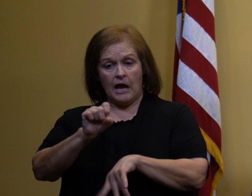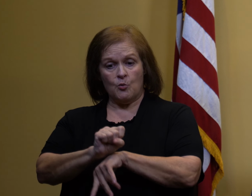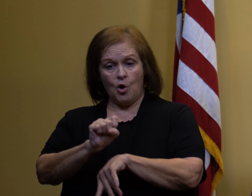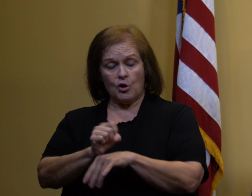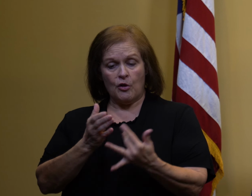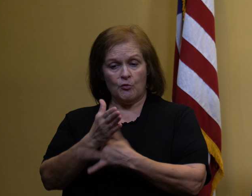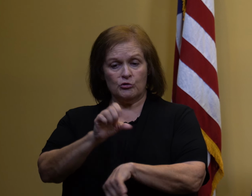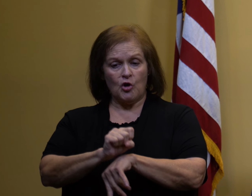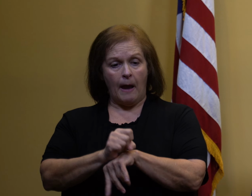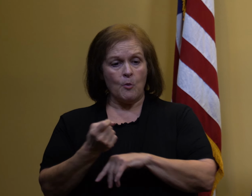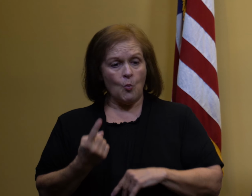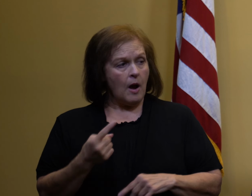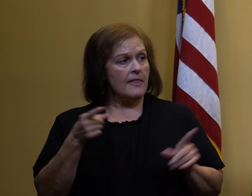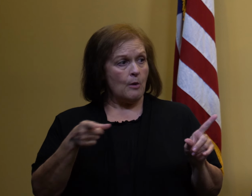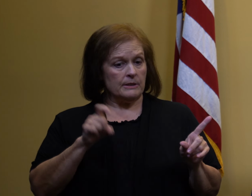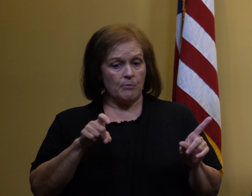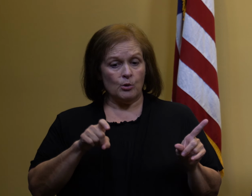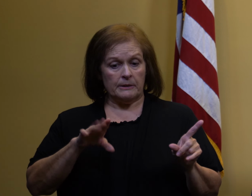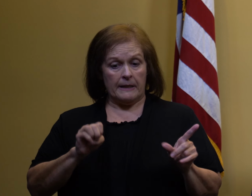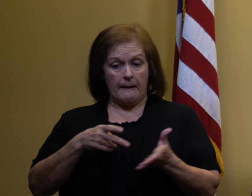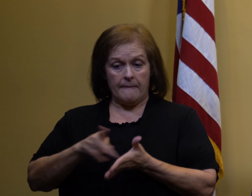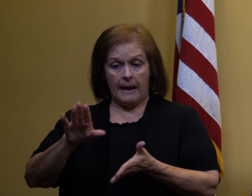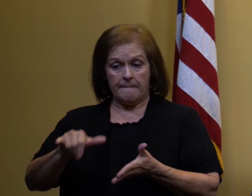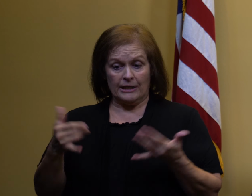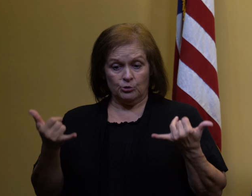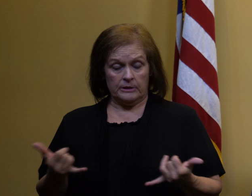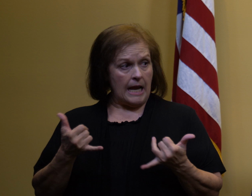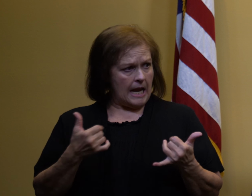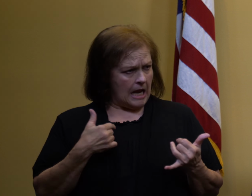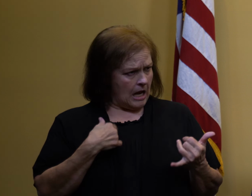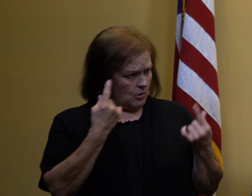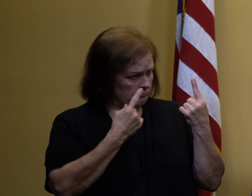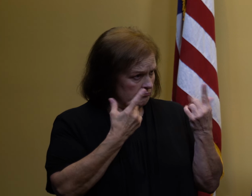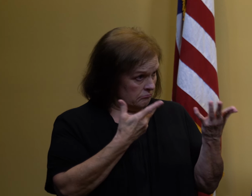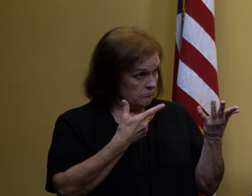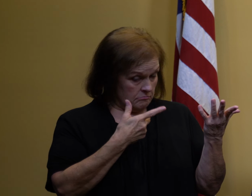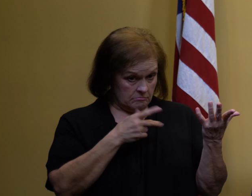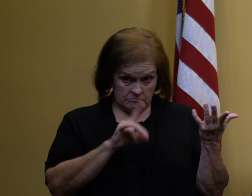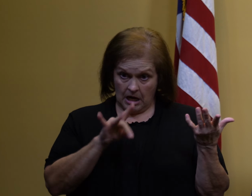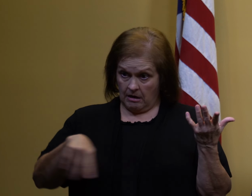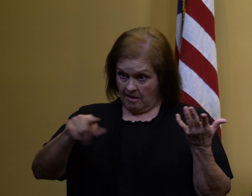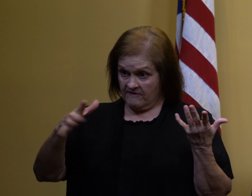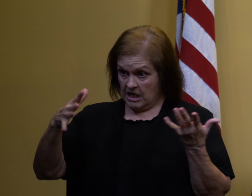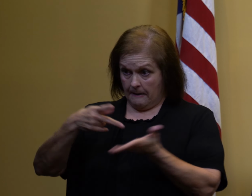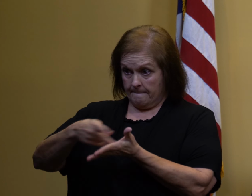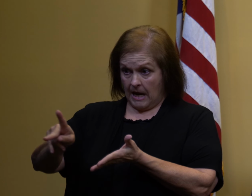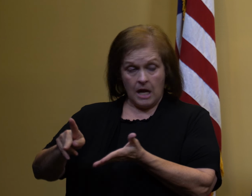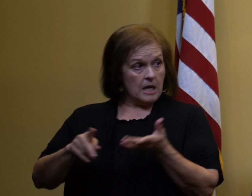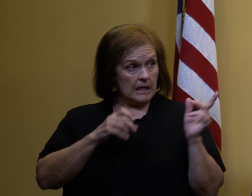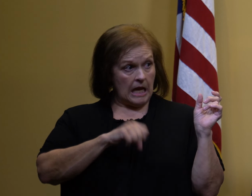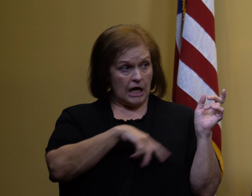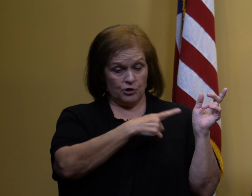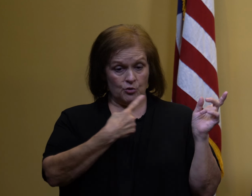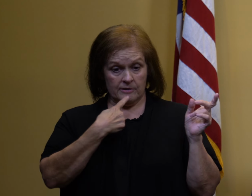1. They were supposed to be paid by today. So I was just wanting to know an update if everyone has been paid. If you could give us an update